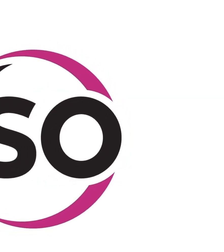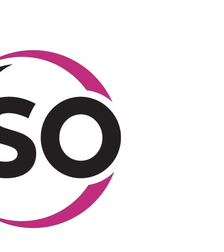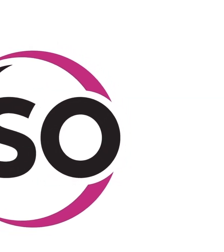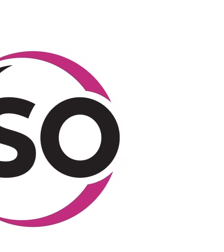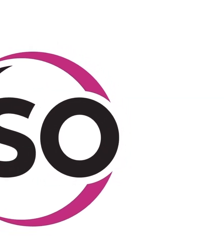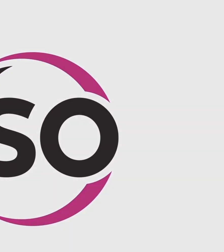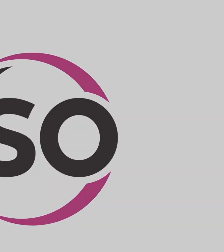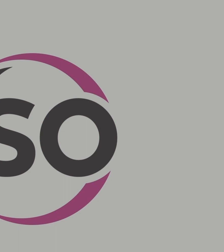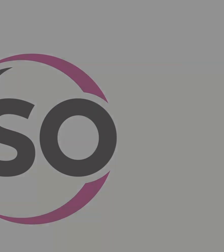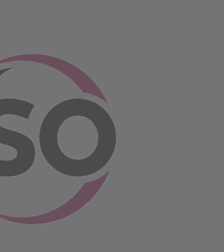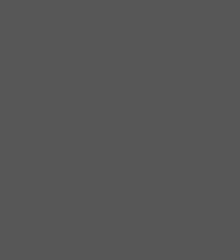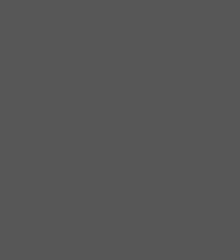VSO